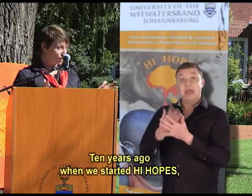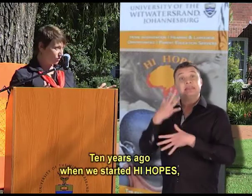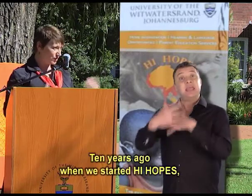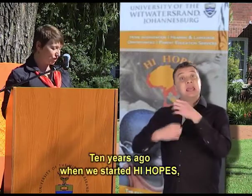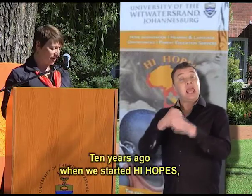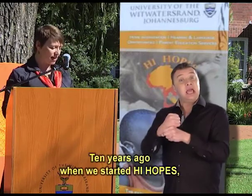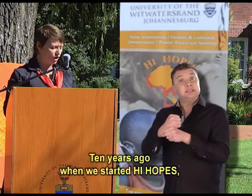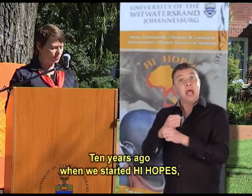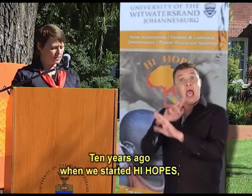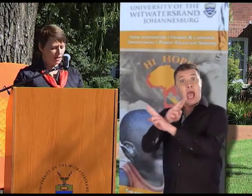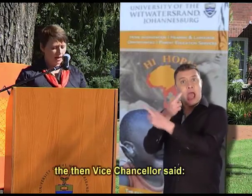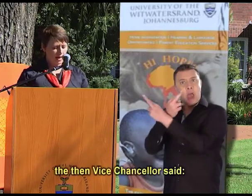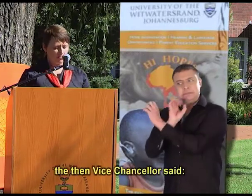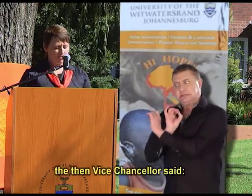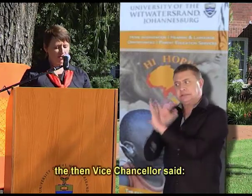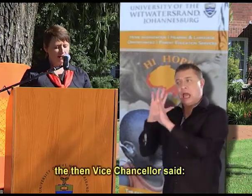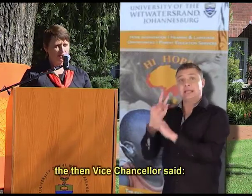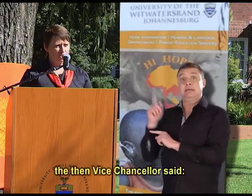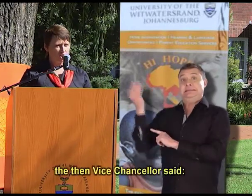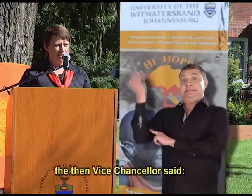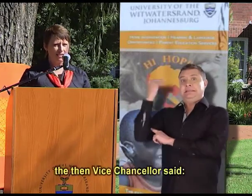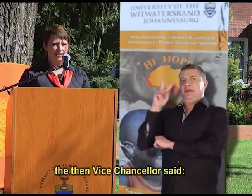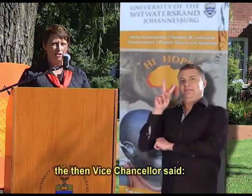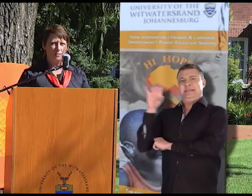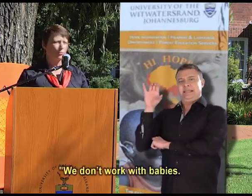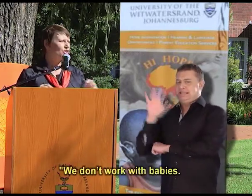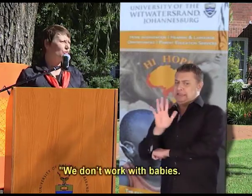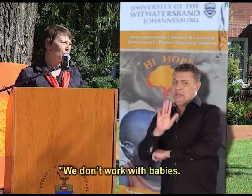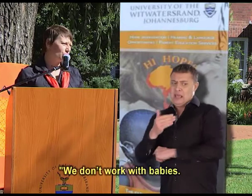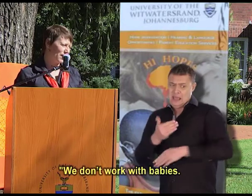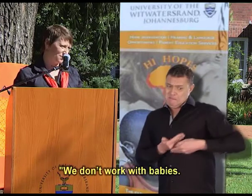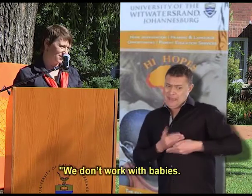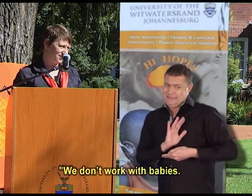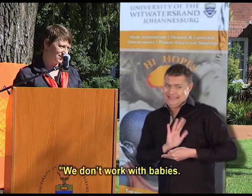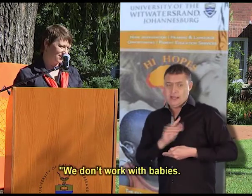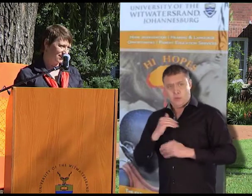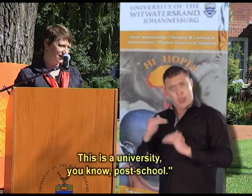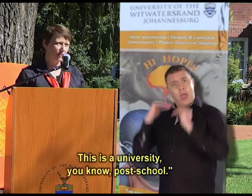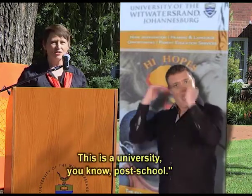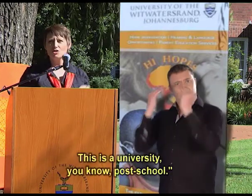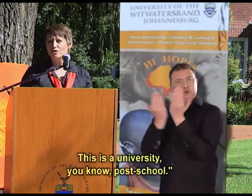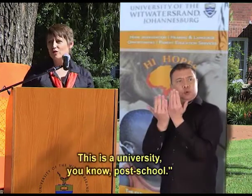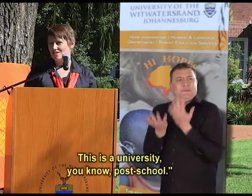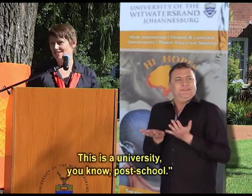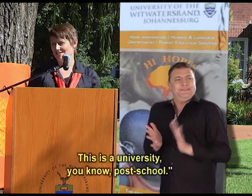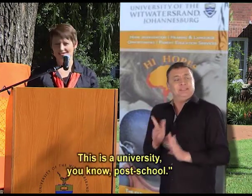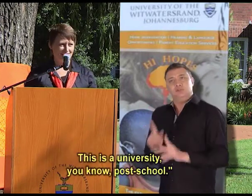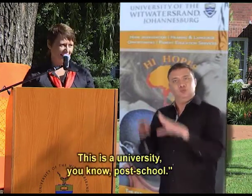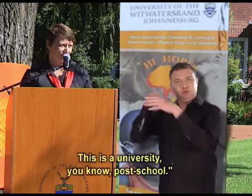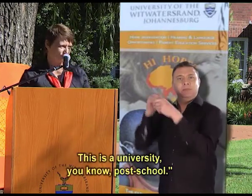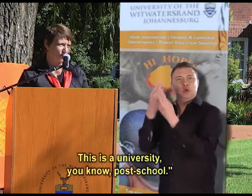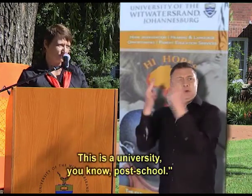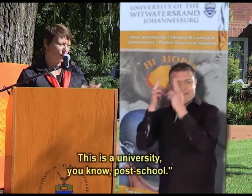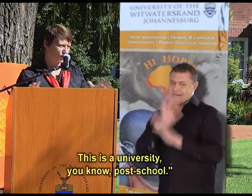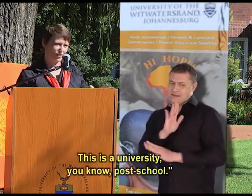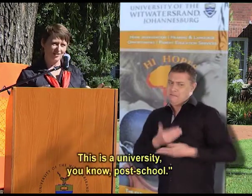10 years ago when we started High Hopes, the then Vice Chancellor said to me, but we don't work with babies. This is a university.